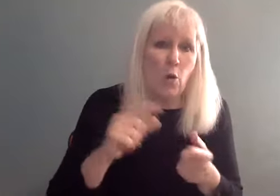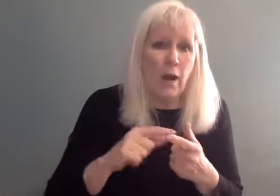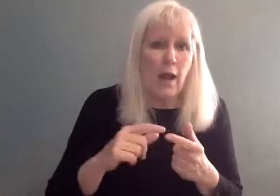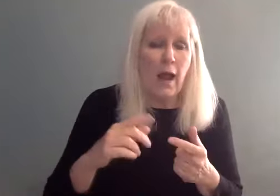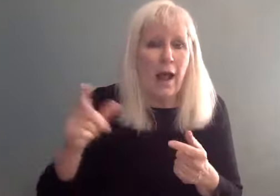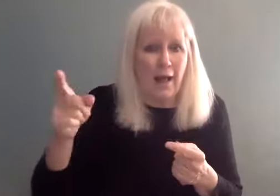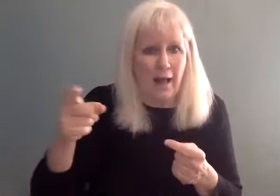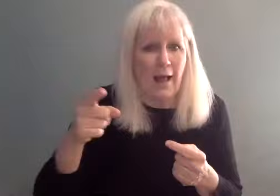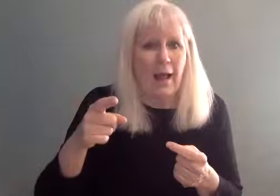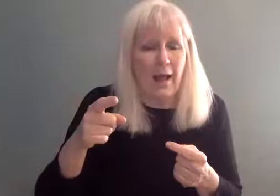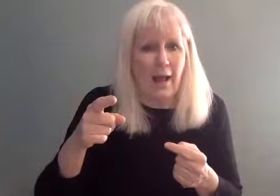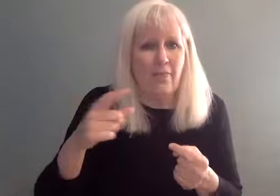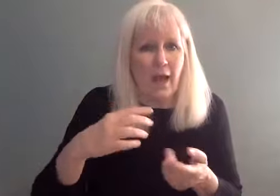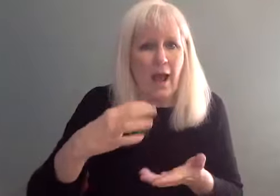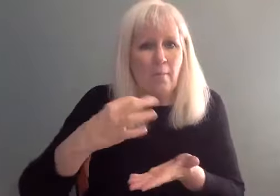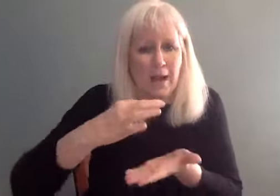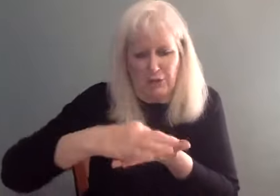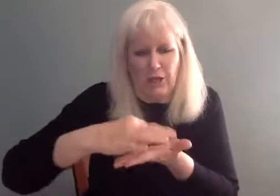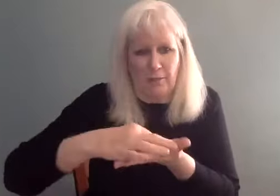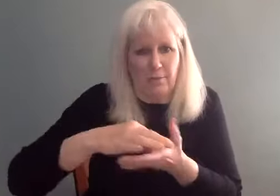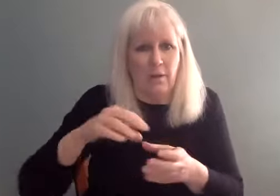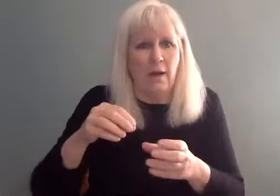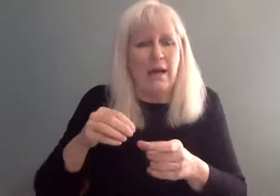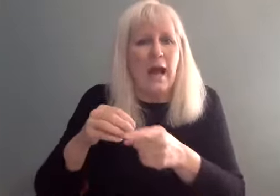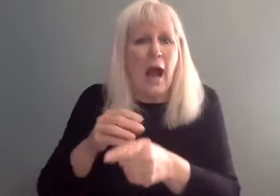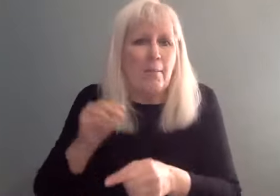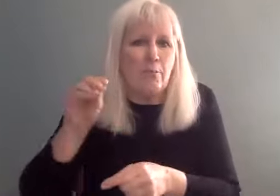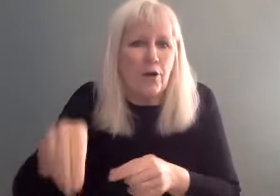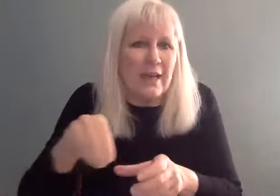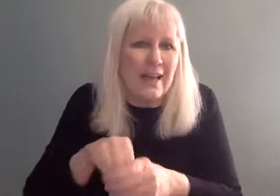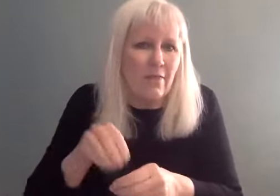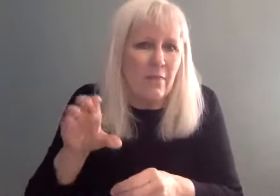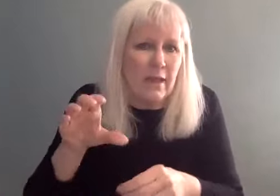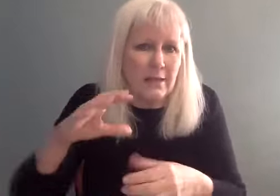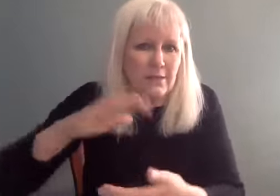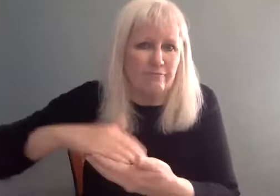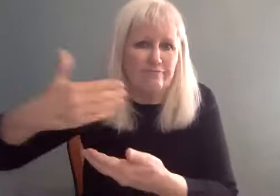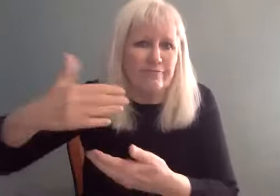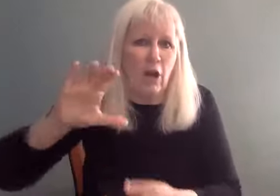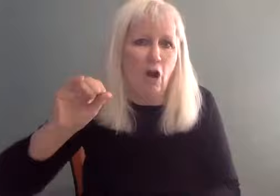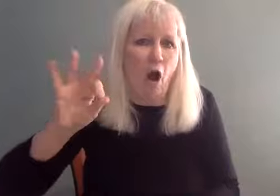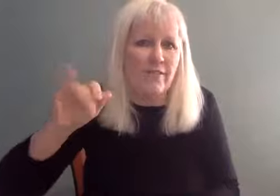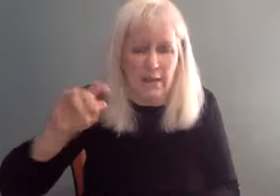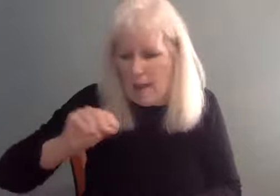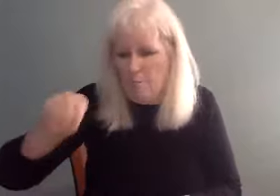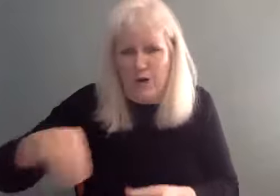the coffin. And we were good. I am my dad's little girl. I mean, we sat there once at a root beer